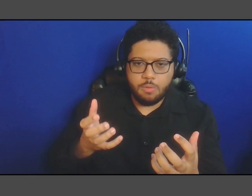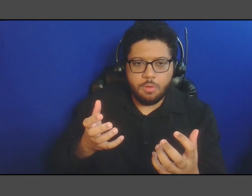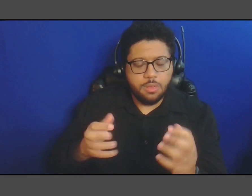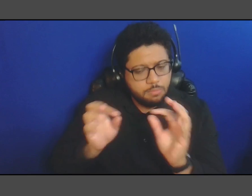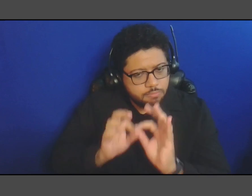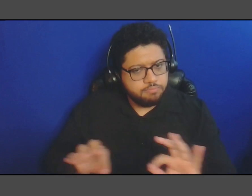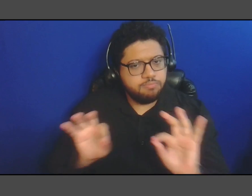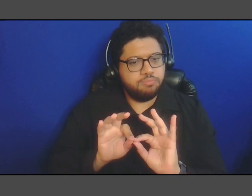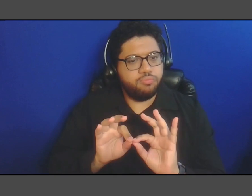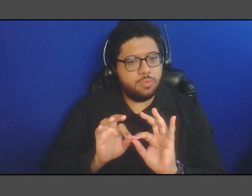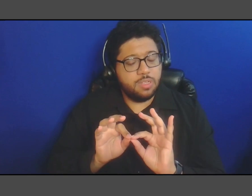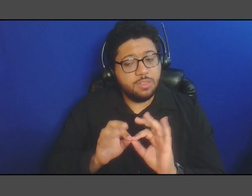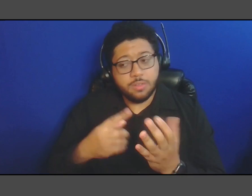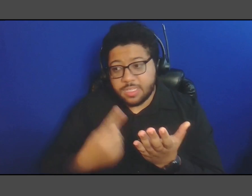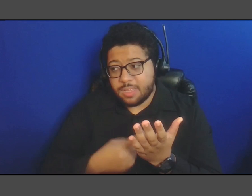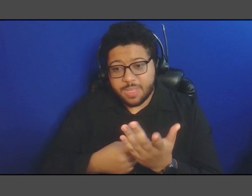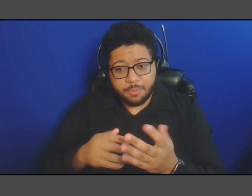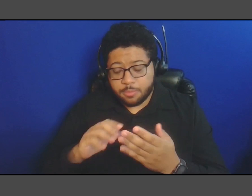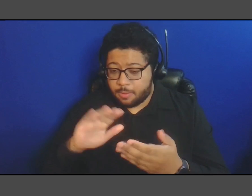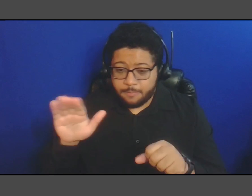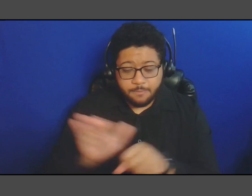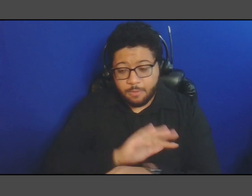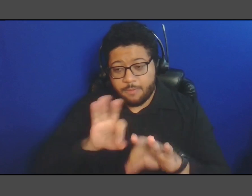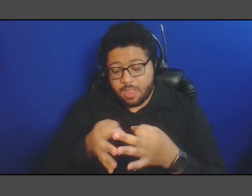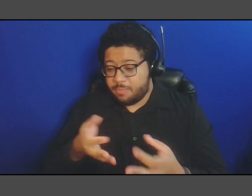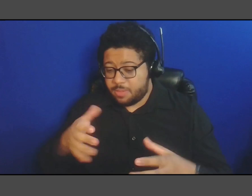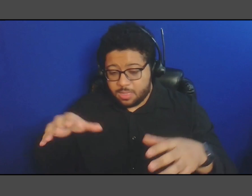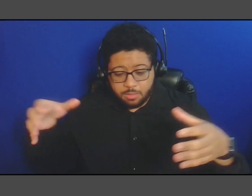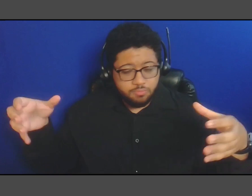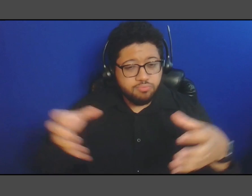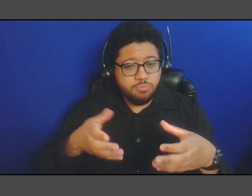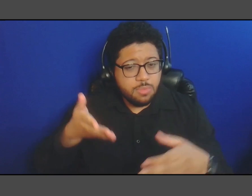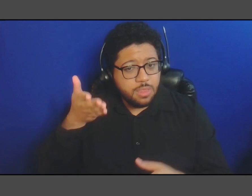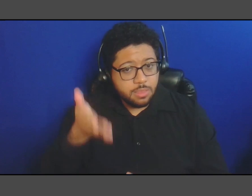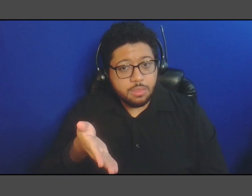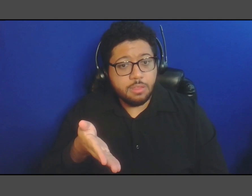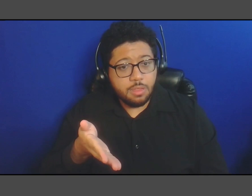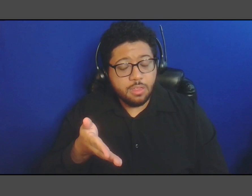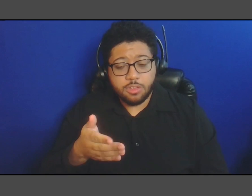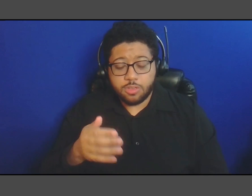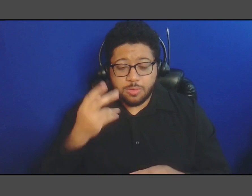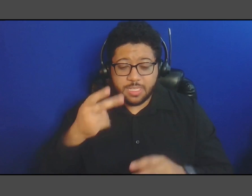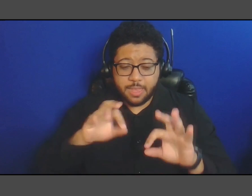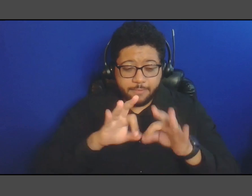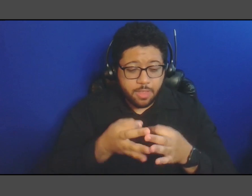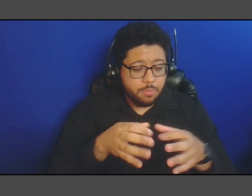affair. You could see families sitting together in the